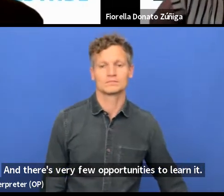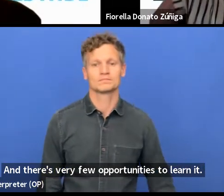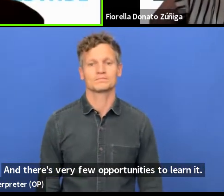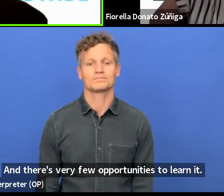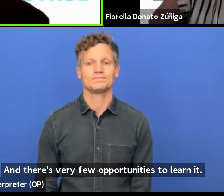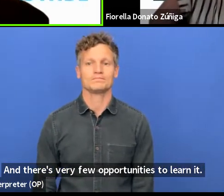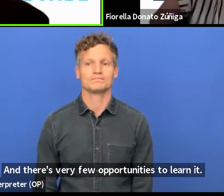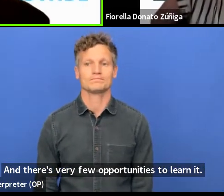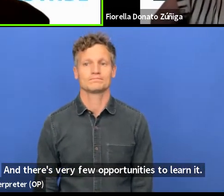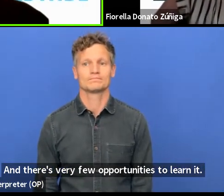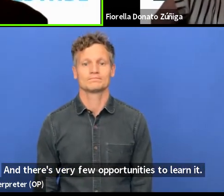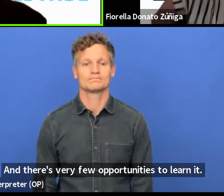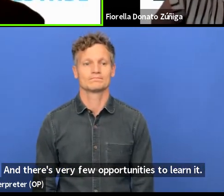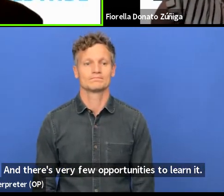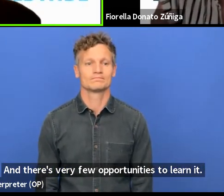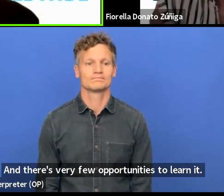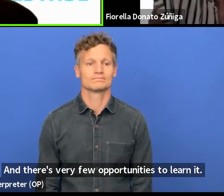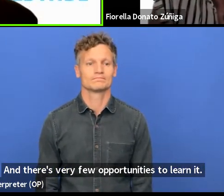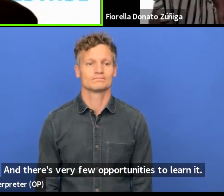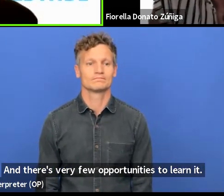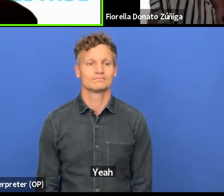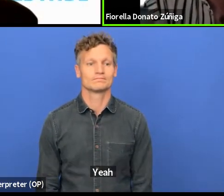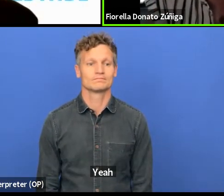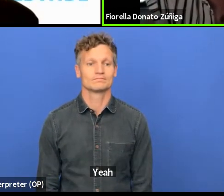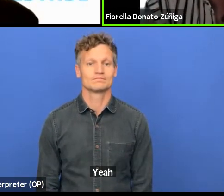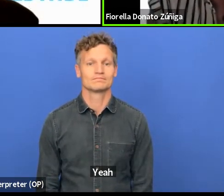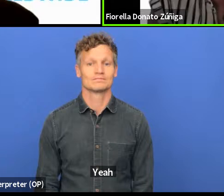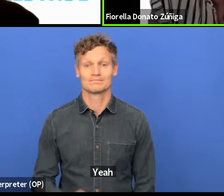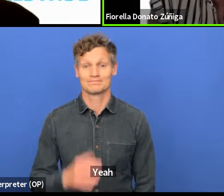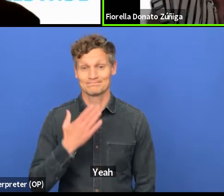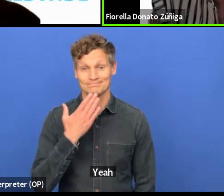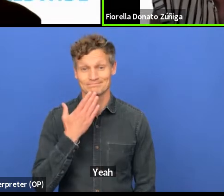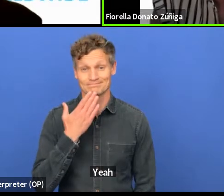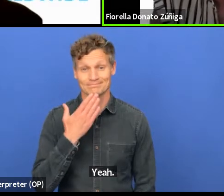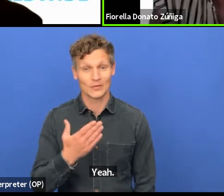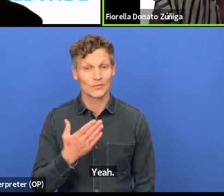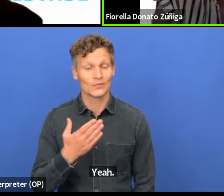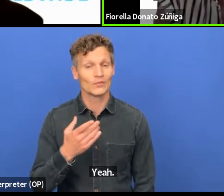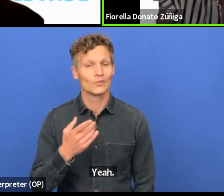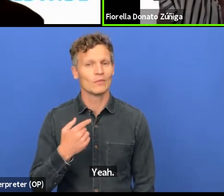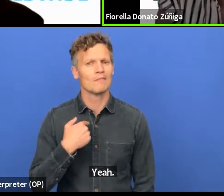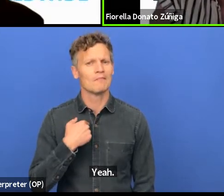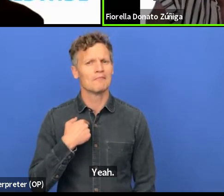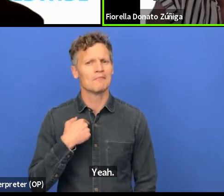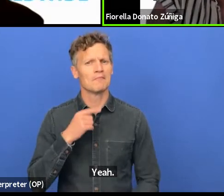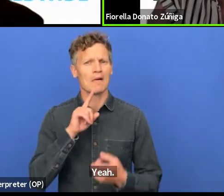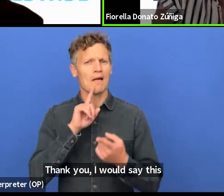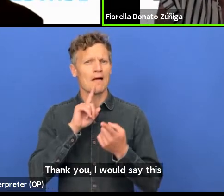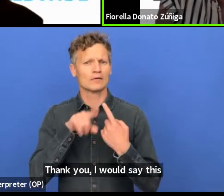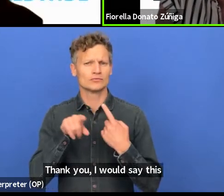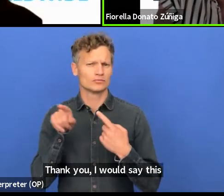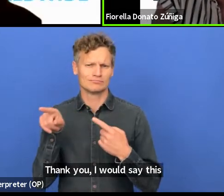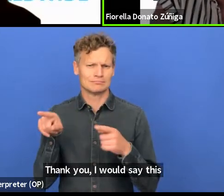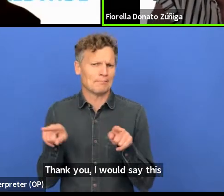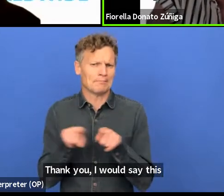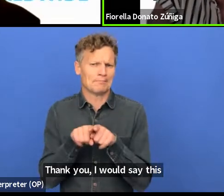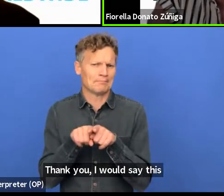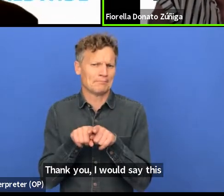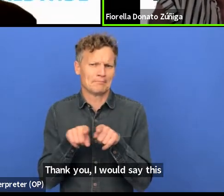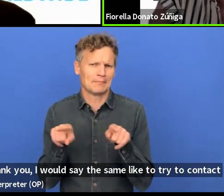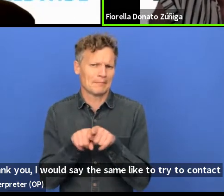Thank you. Yeah, thank you. I would say the same, like to try to contact the